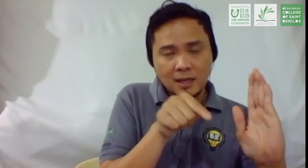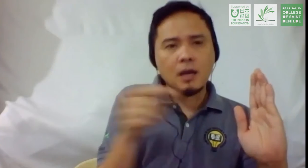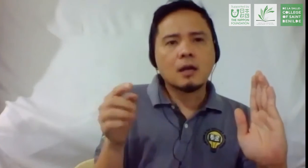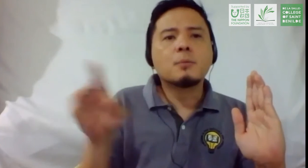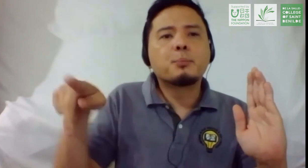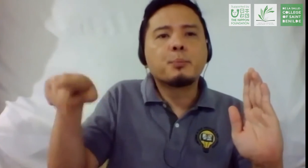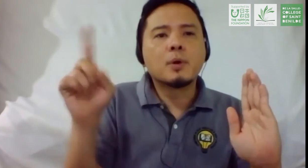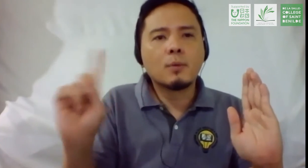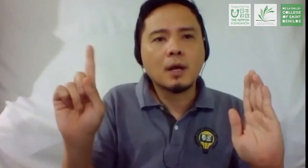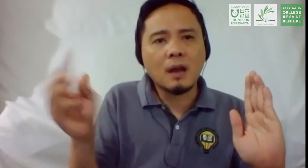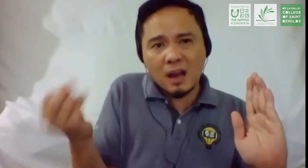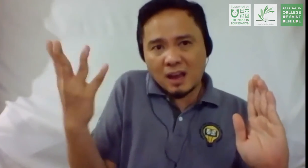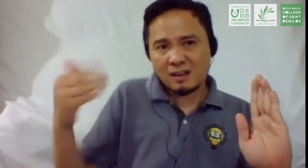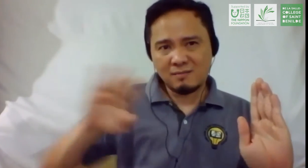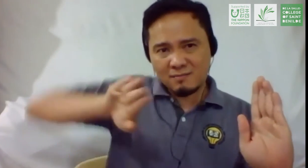What's the predicate?